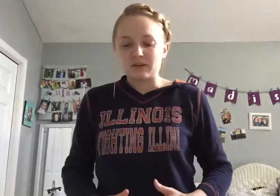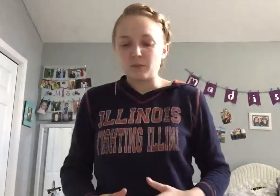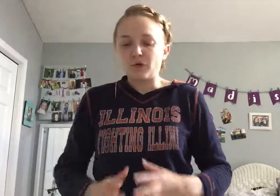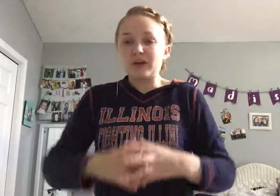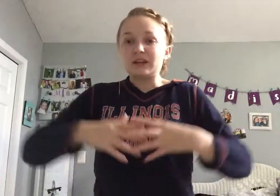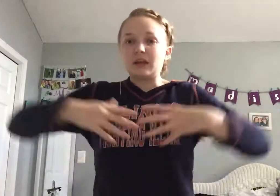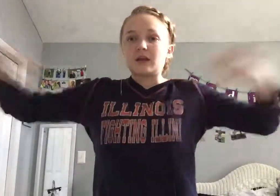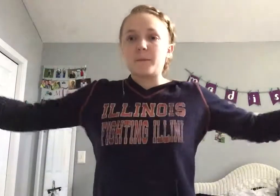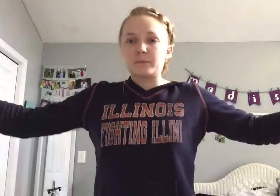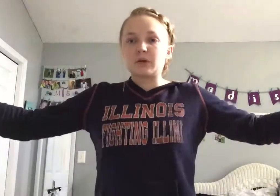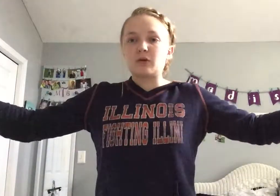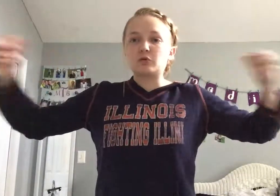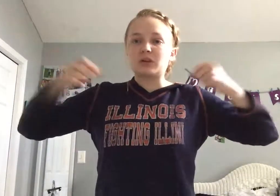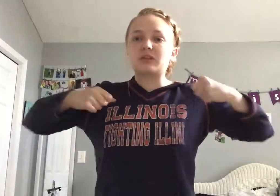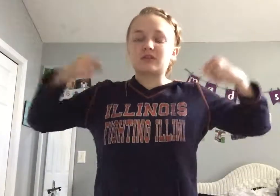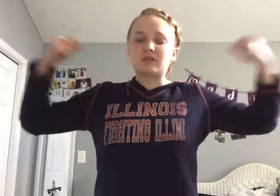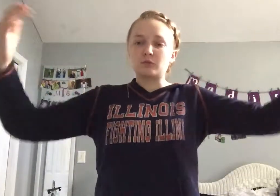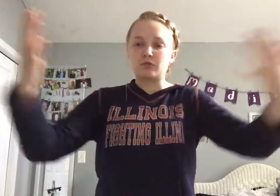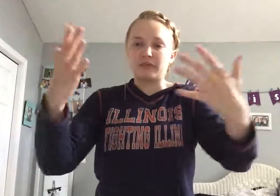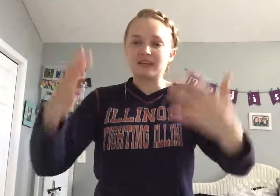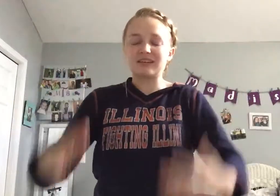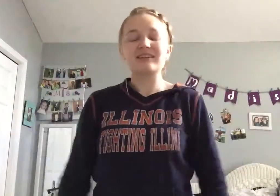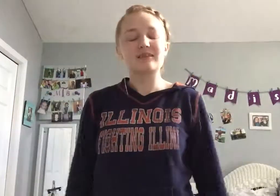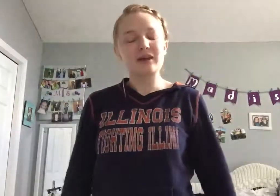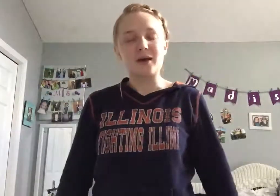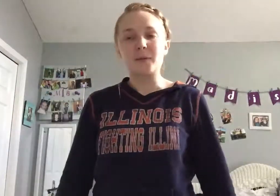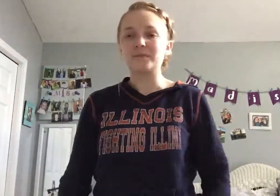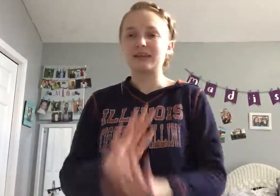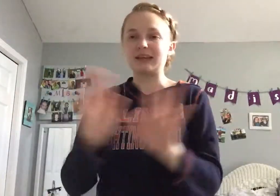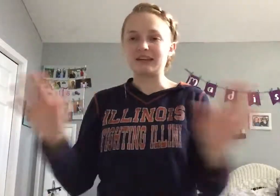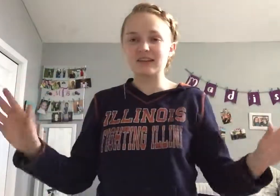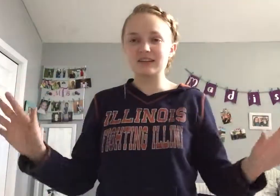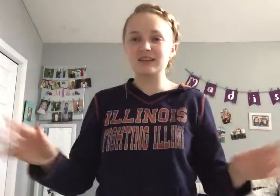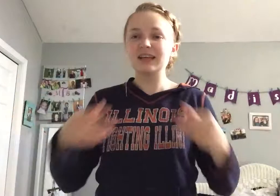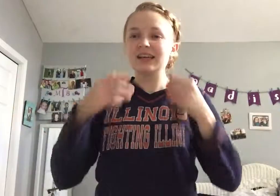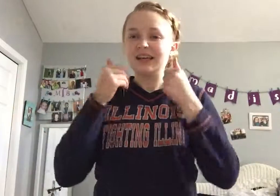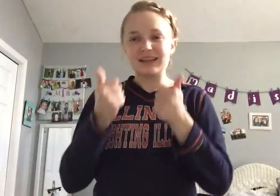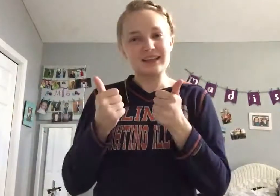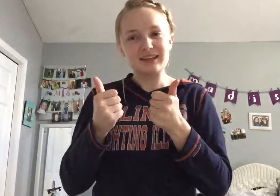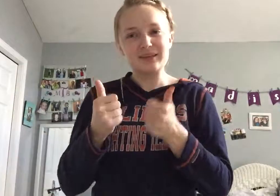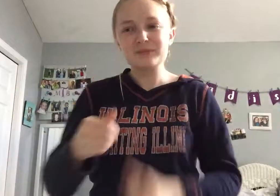simple and then build with just movement. So yeah, that's it. Thank you.